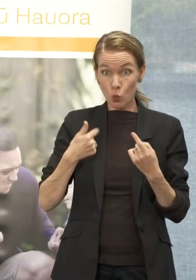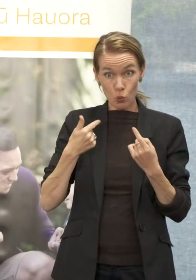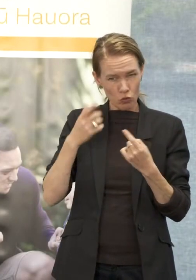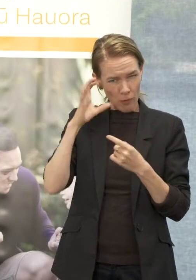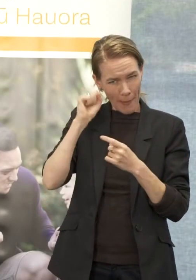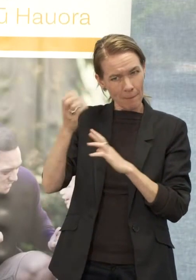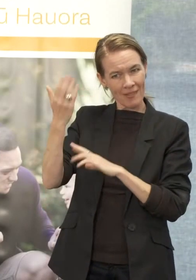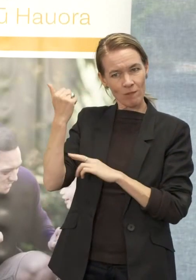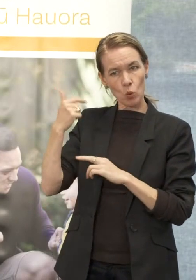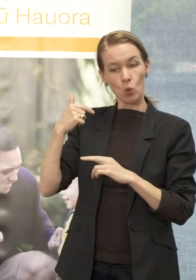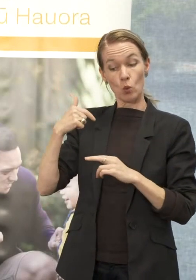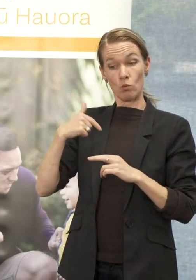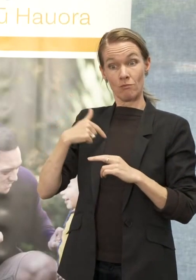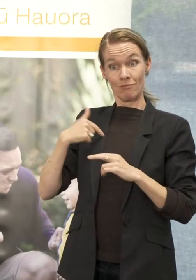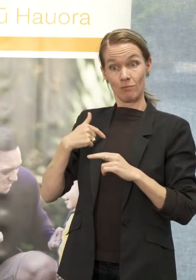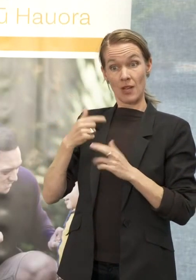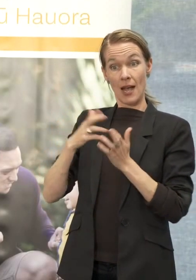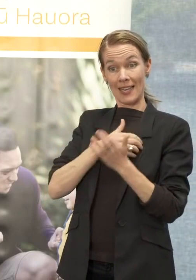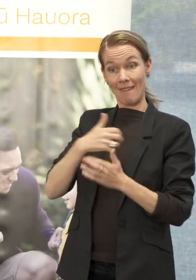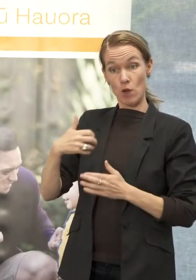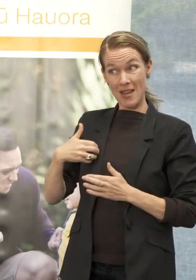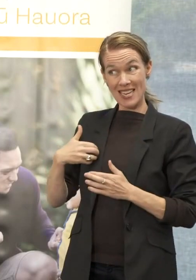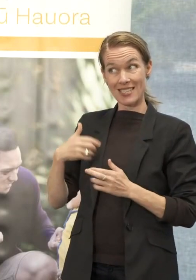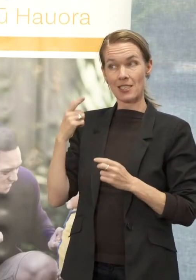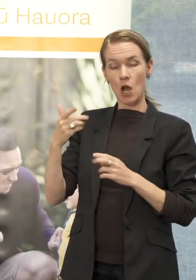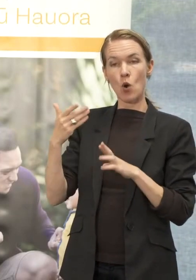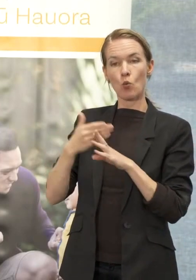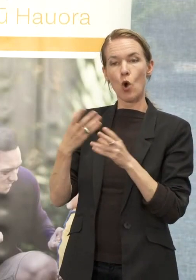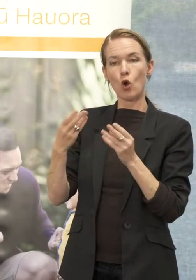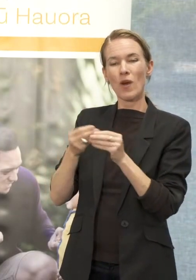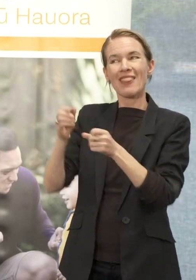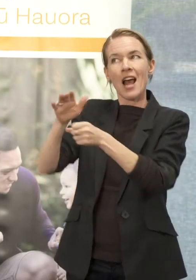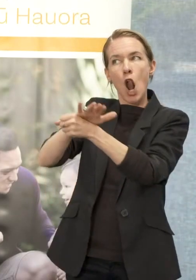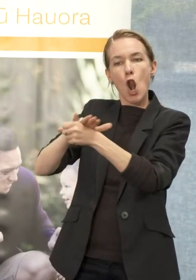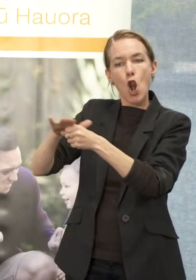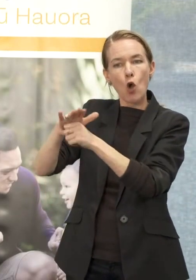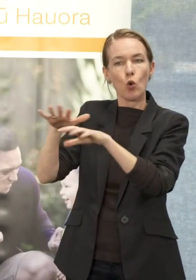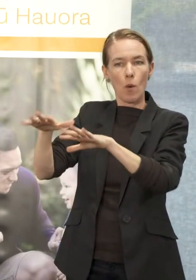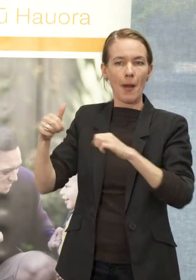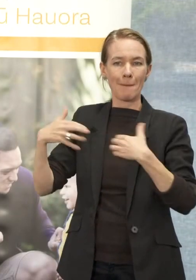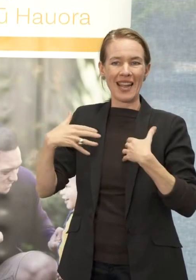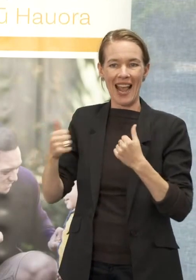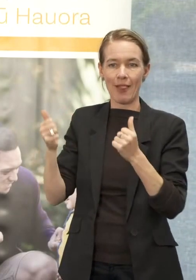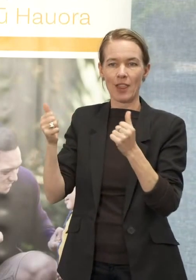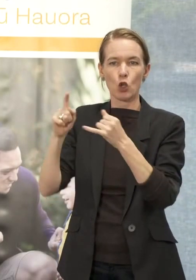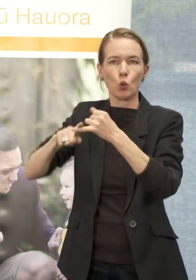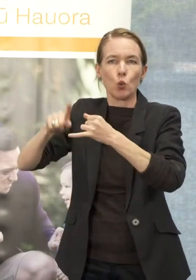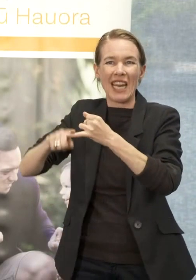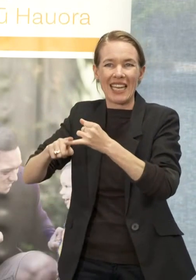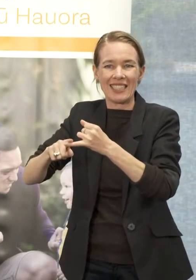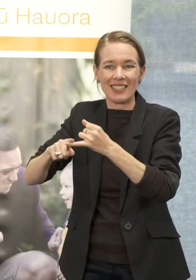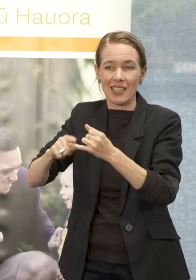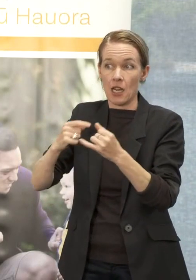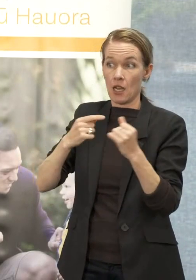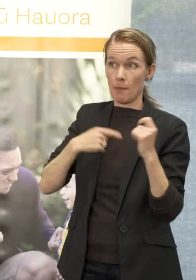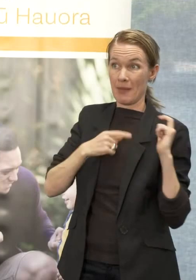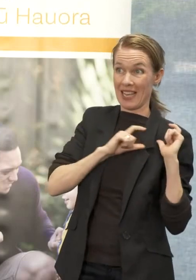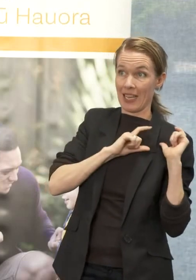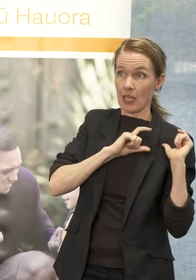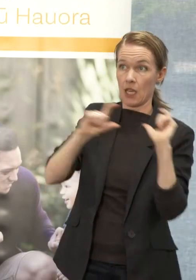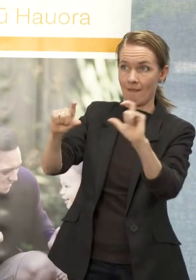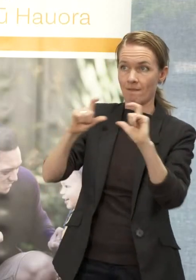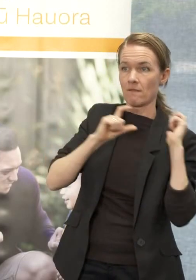in a sequenced way, and we wanted to then stress test it when we had everybody online, so